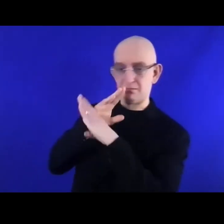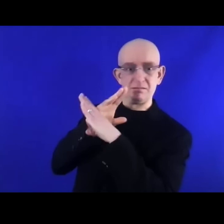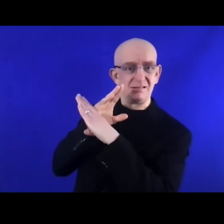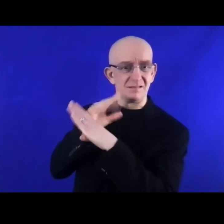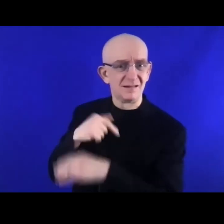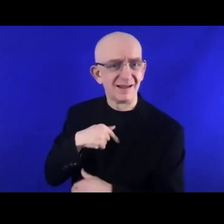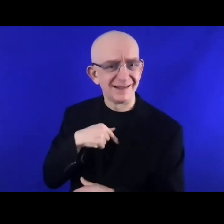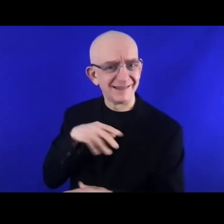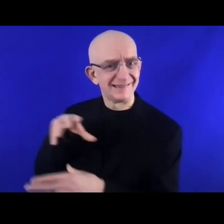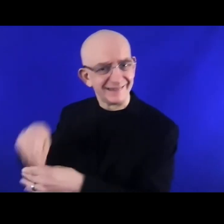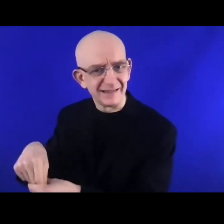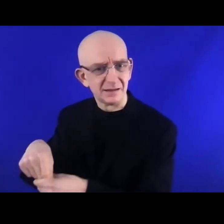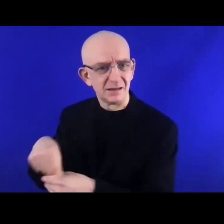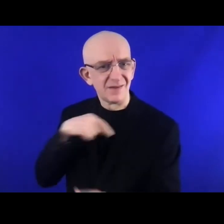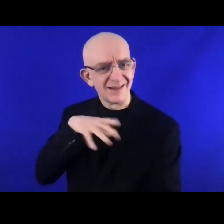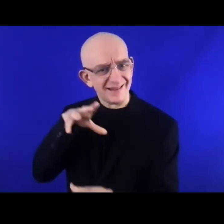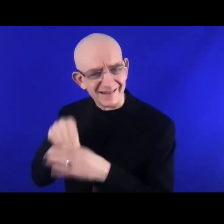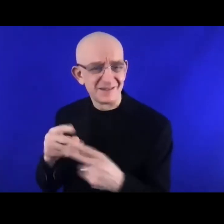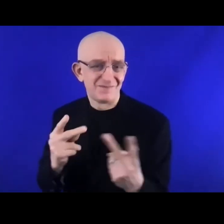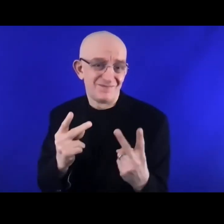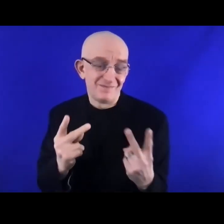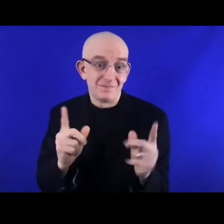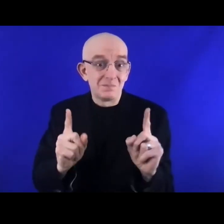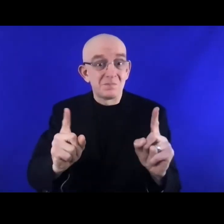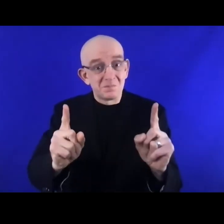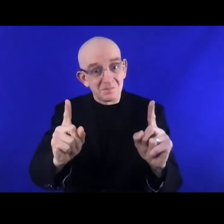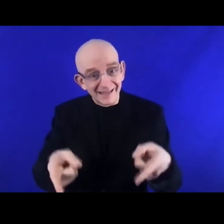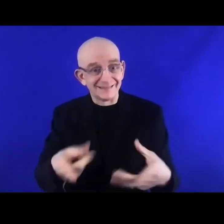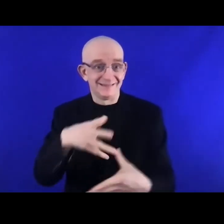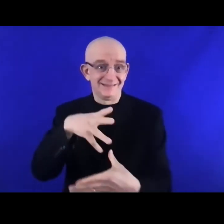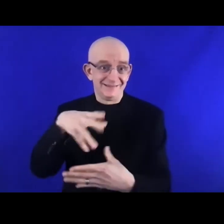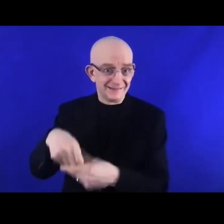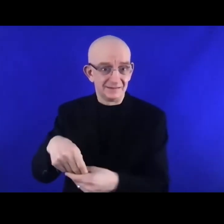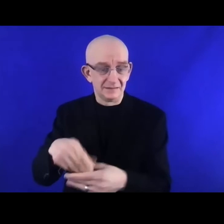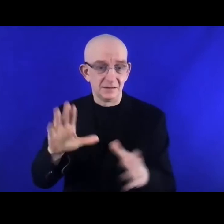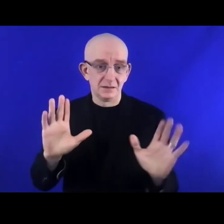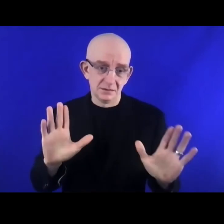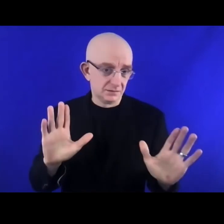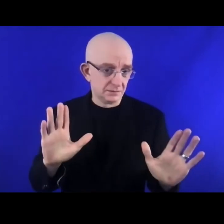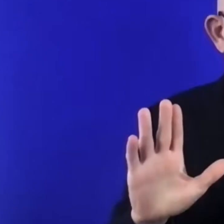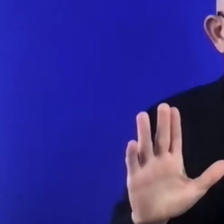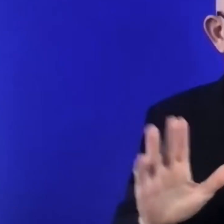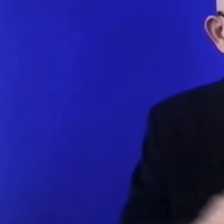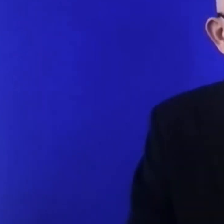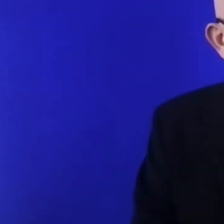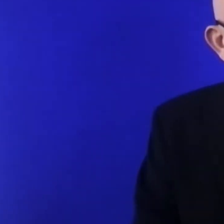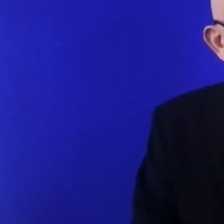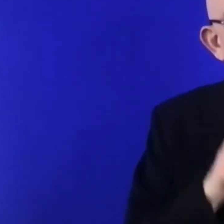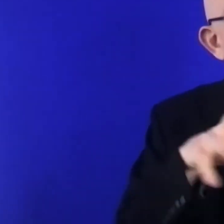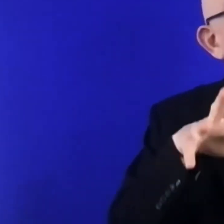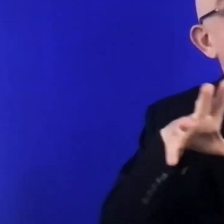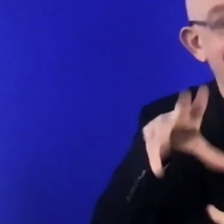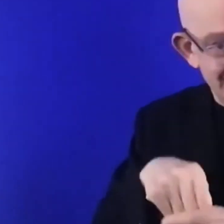Inclusion is participation. What a lovely sentence. What a lovely phrase. Irene, what do you think?